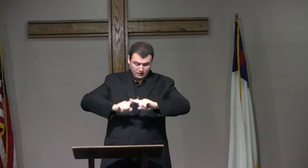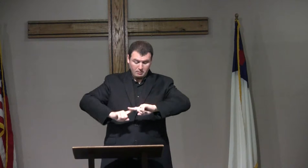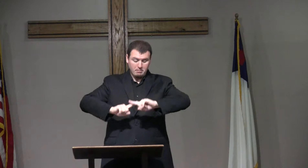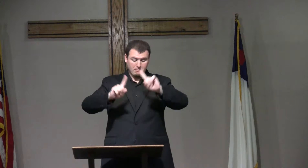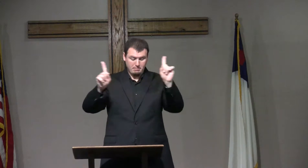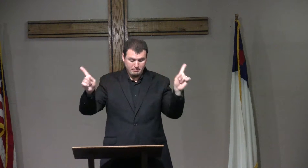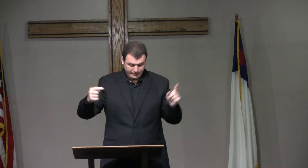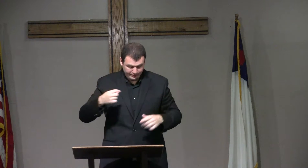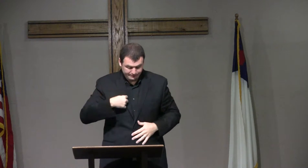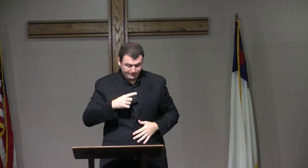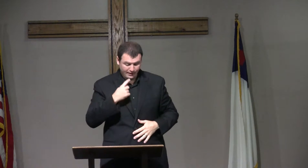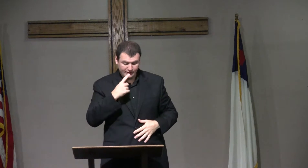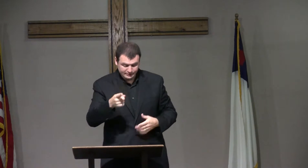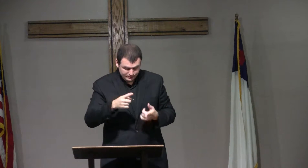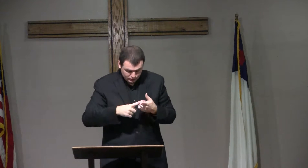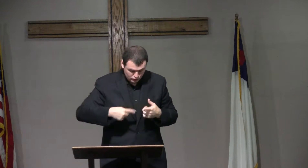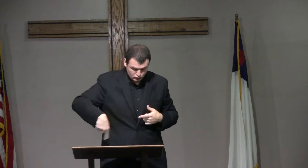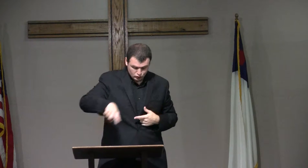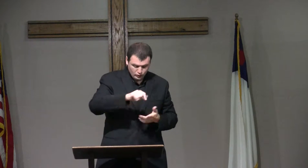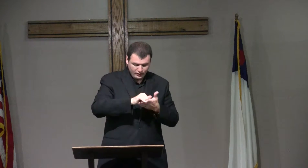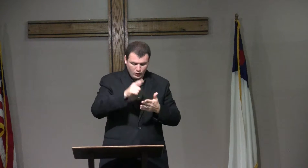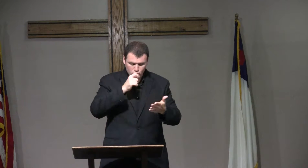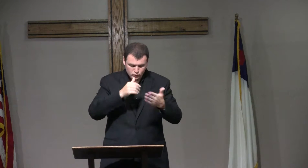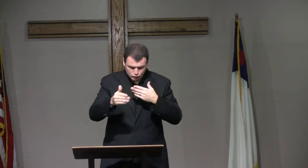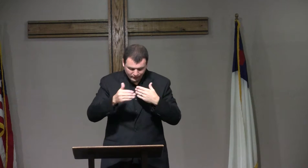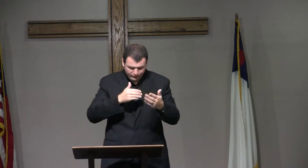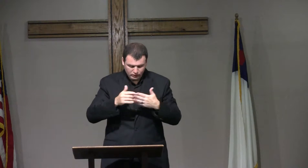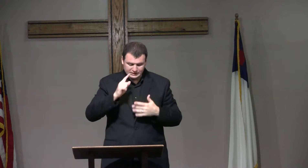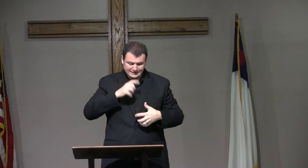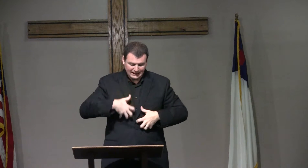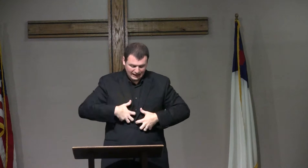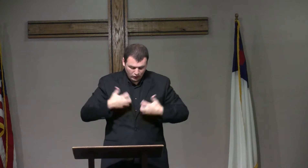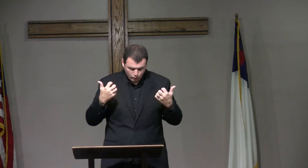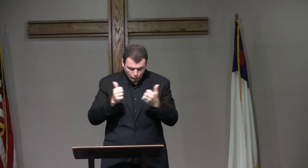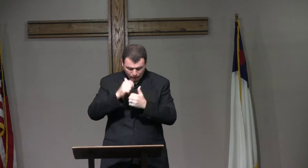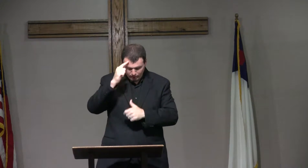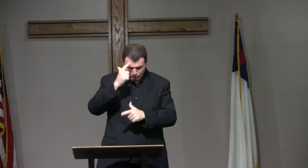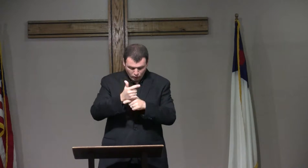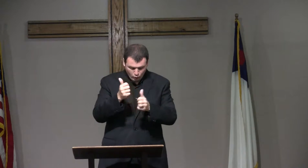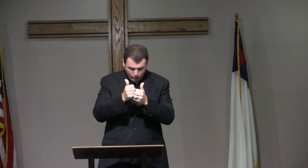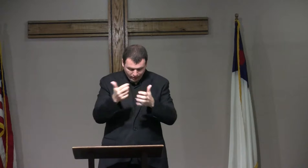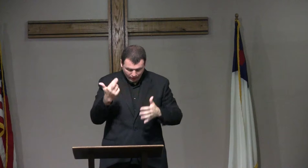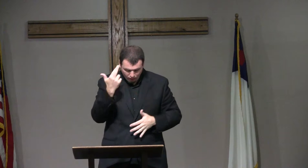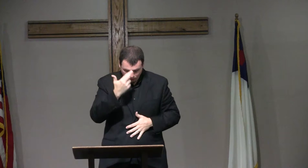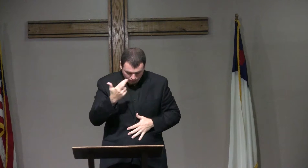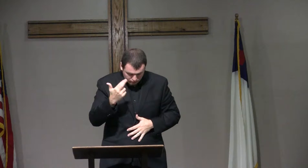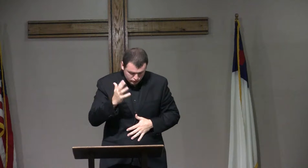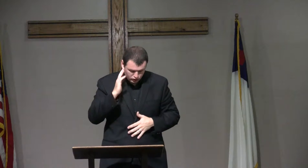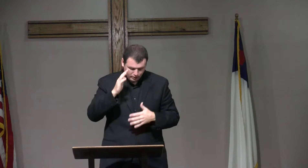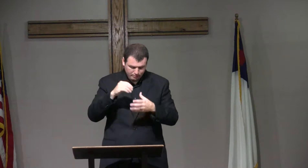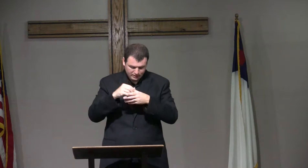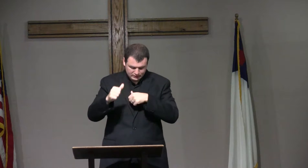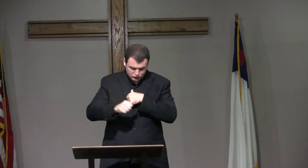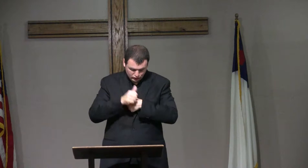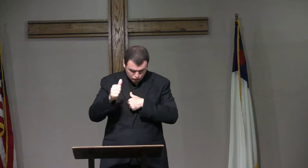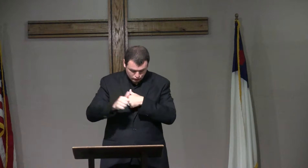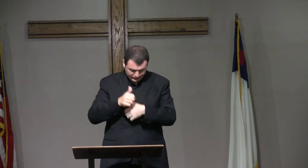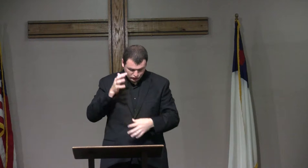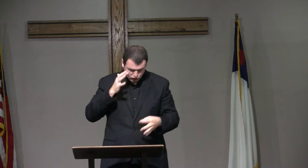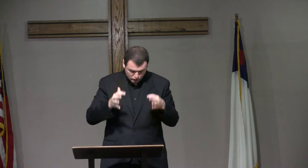judgment. But I say unto you that whosoever is angry with his brother without a cause shall be in